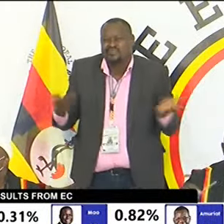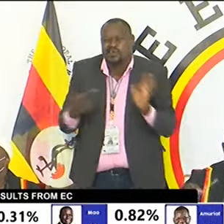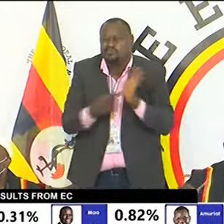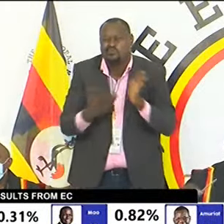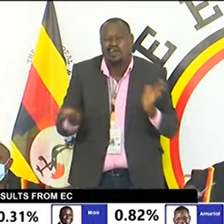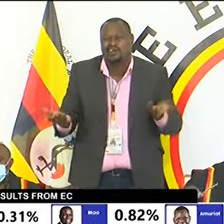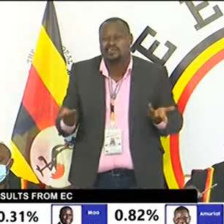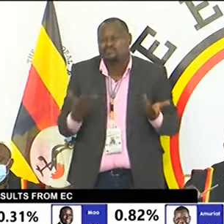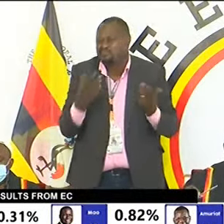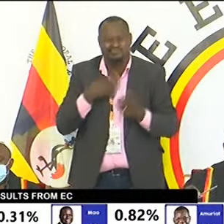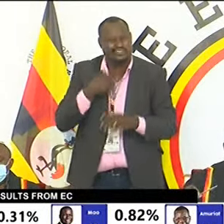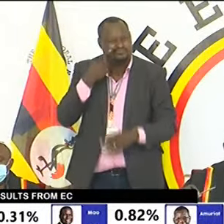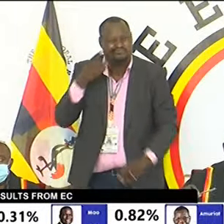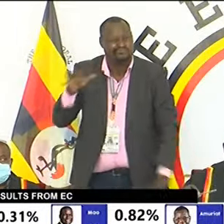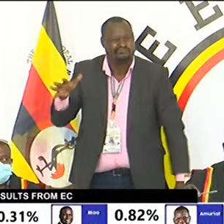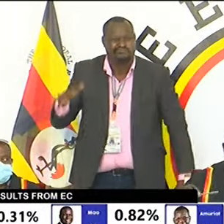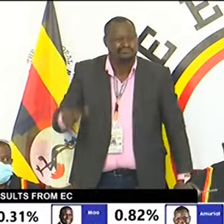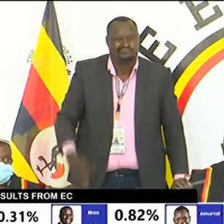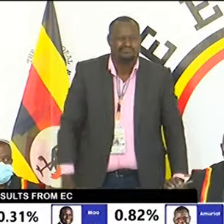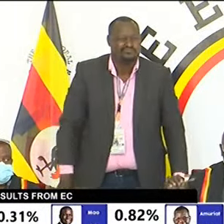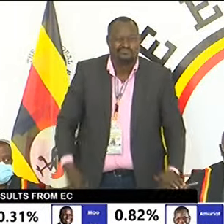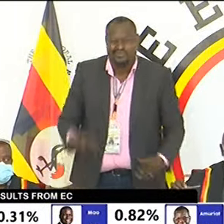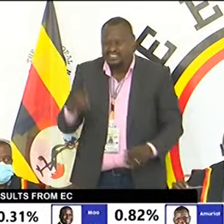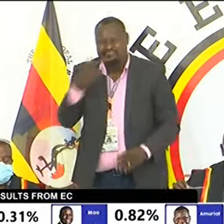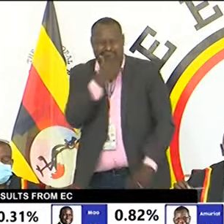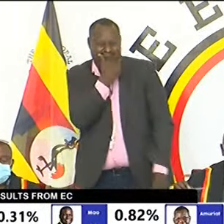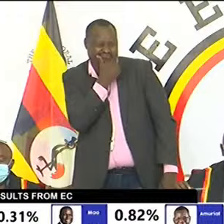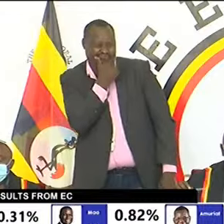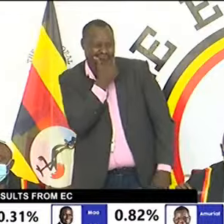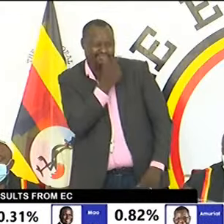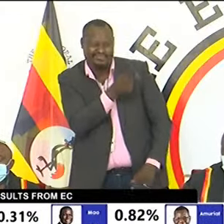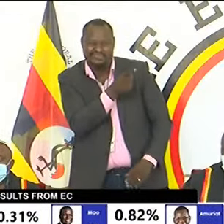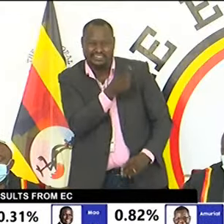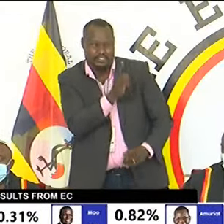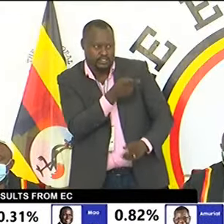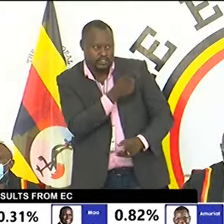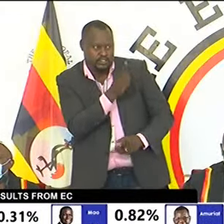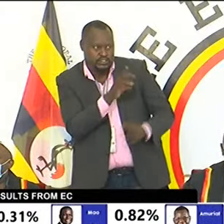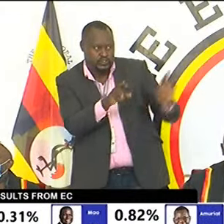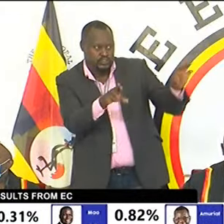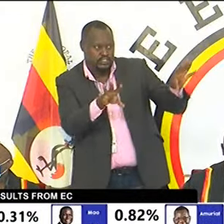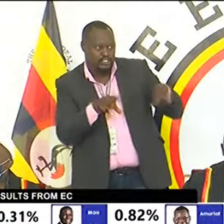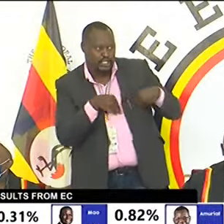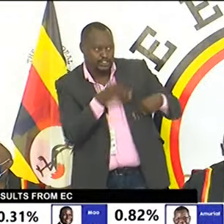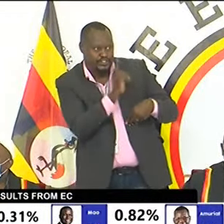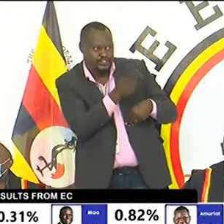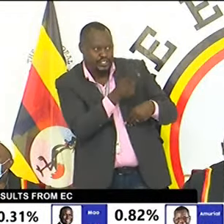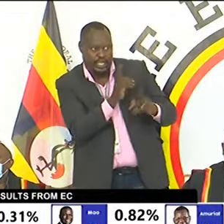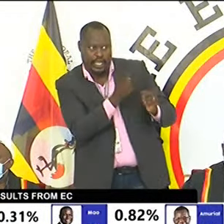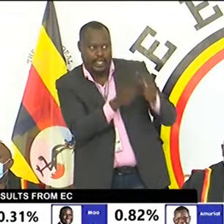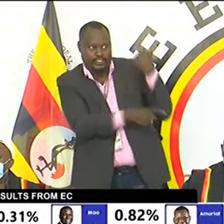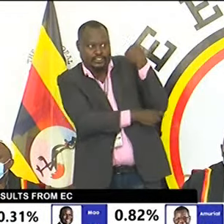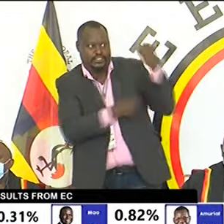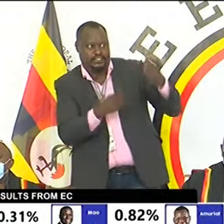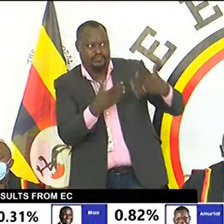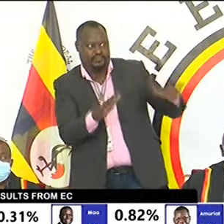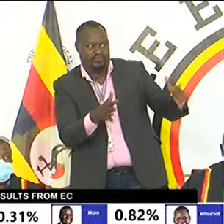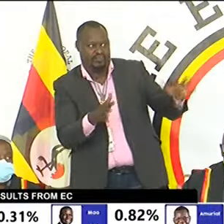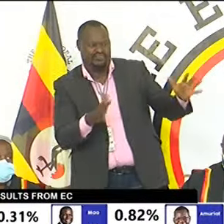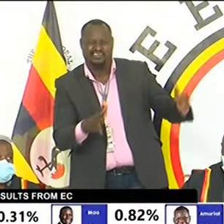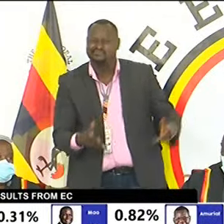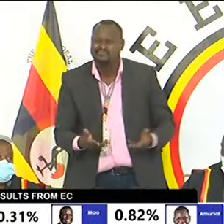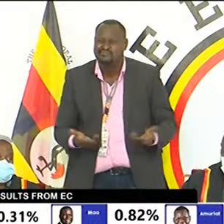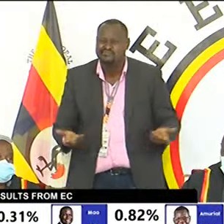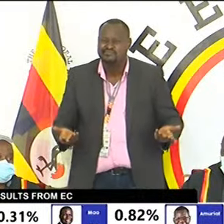I do not therefore appreciate the assertion that these results that we are reading out are rigged.